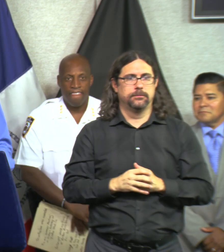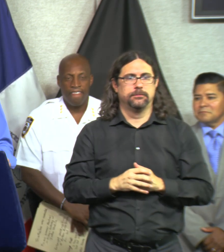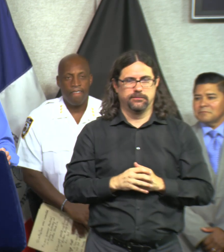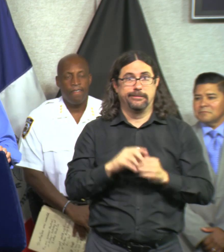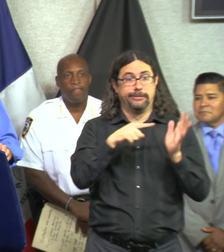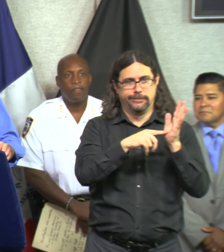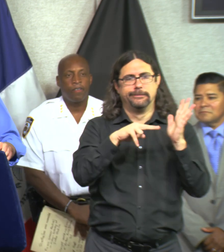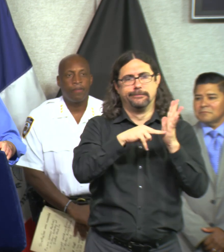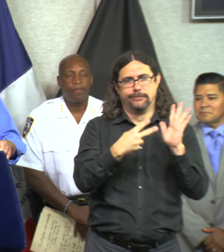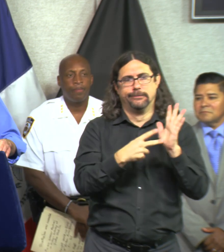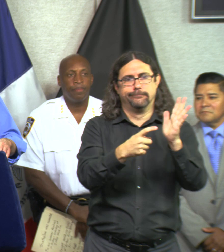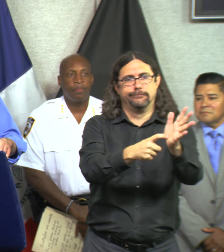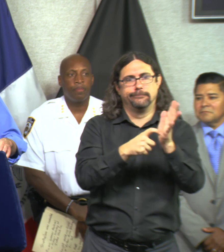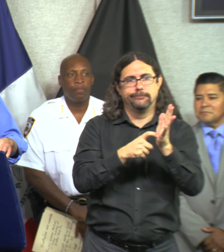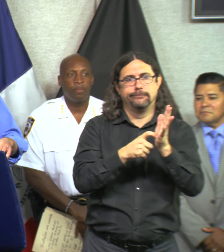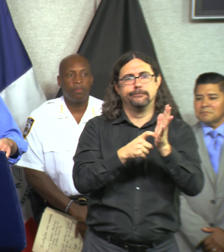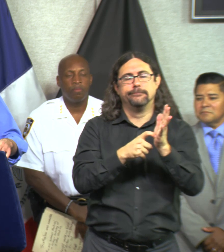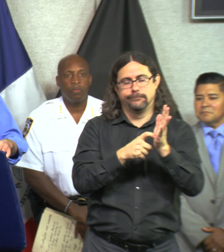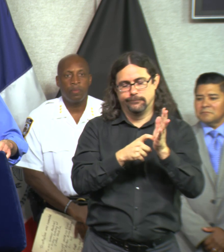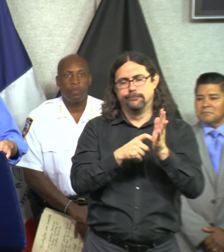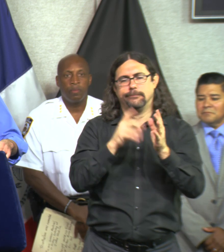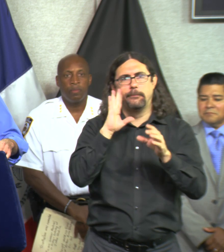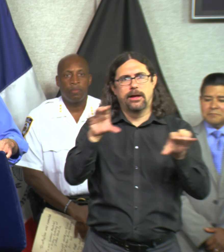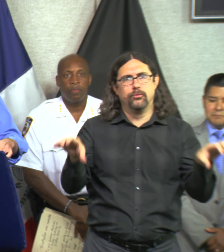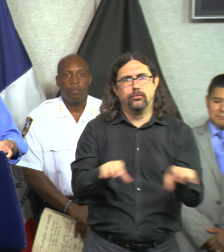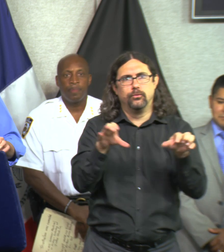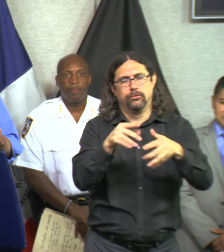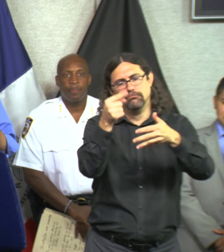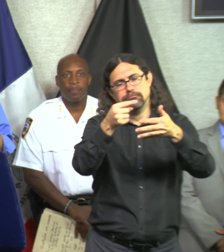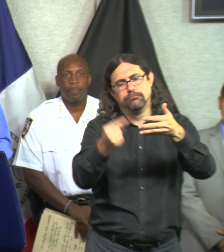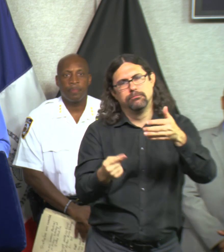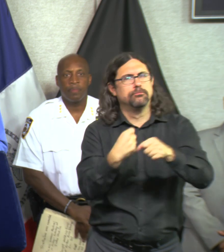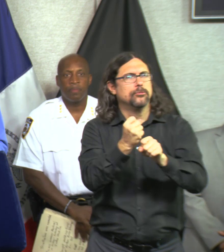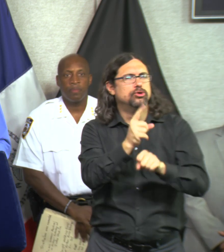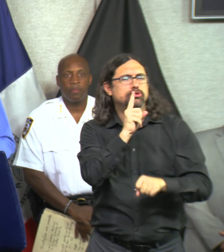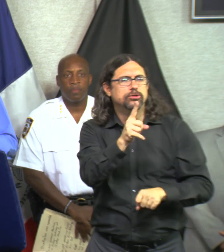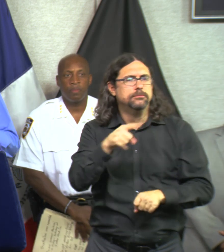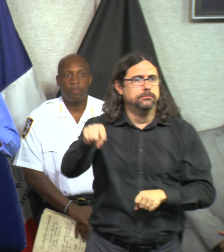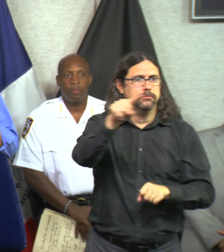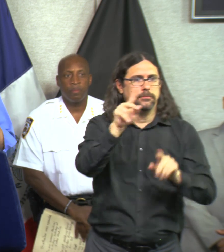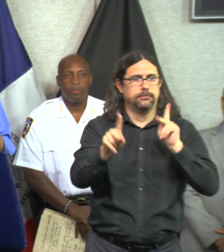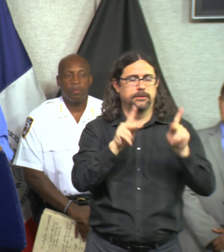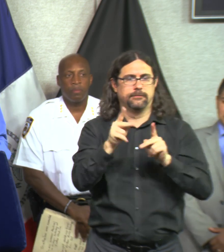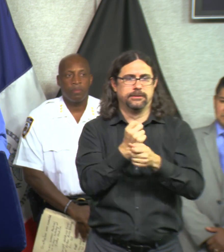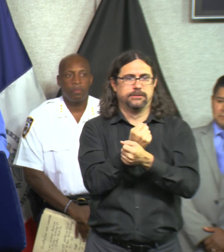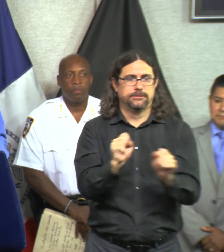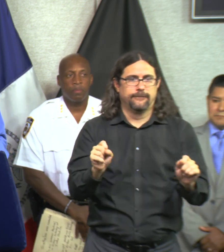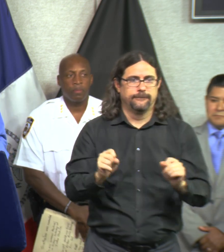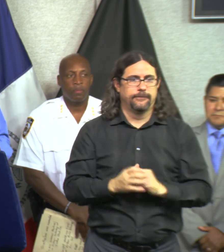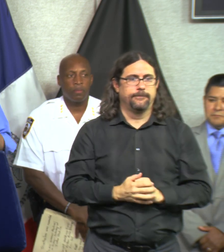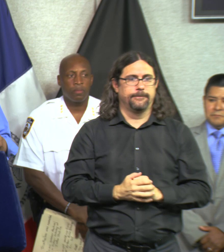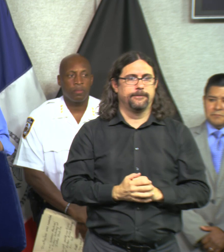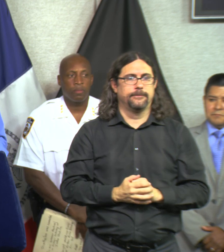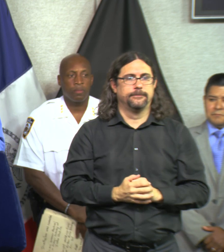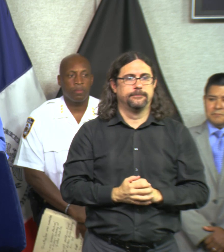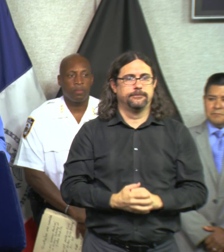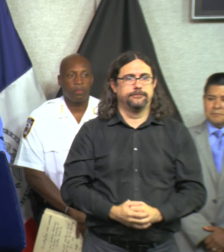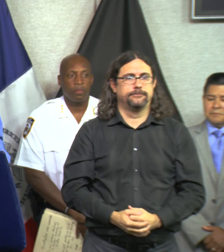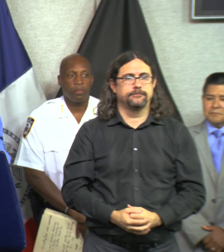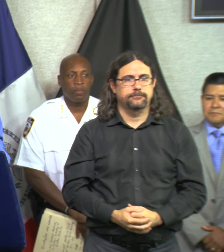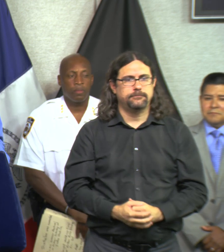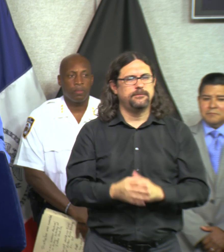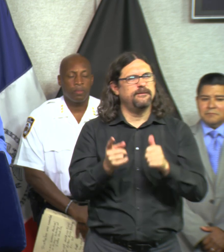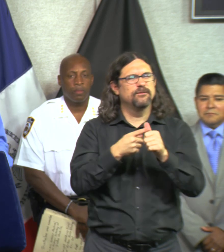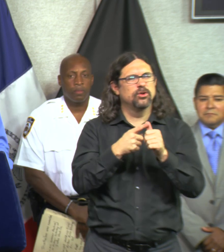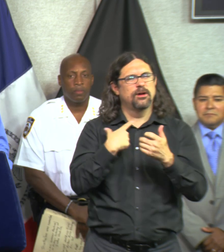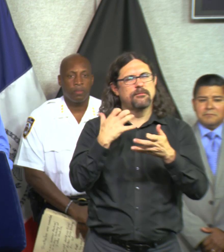keep everybody safe. So first, let me go over the forecast and then some of the steps we're taking and the things that